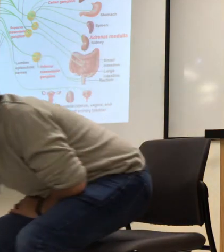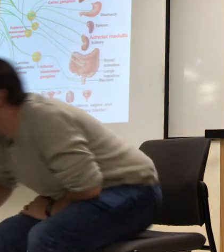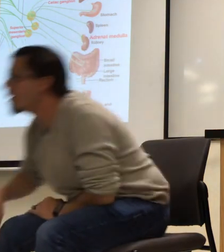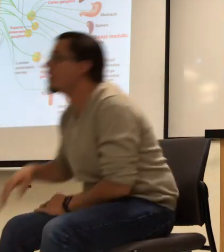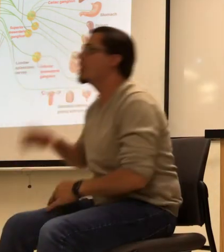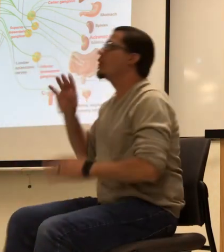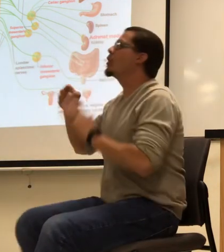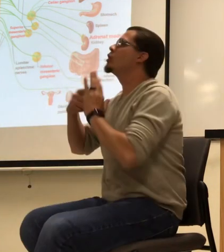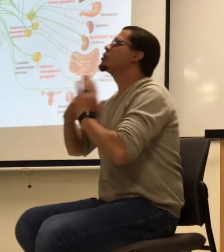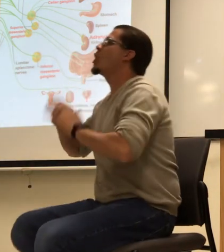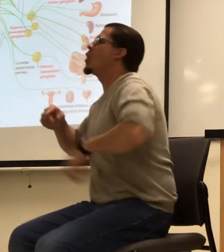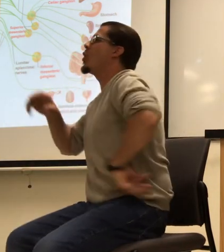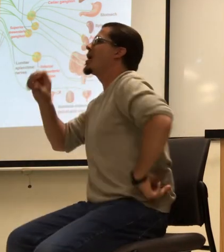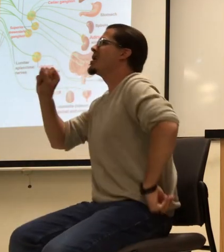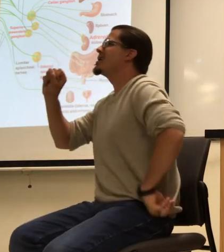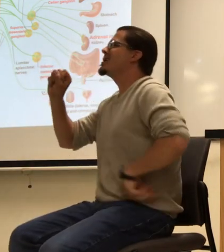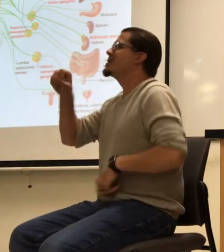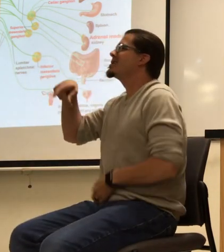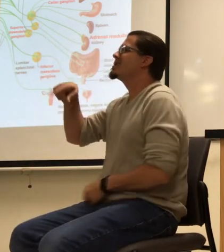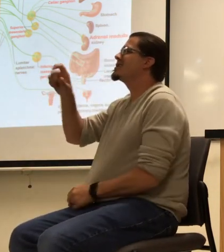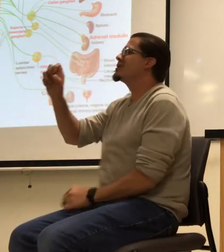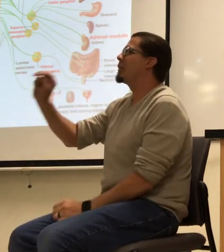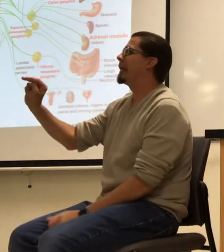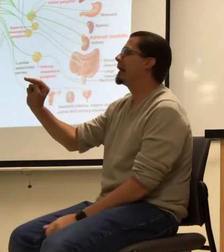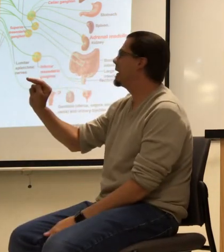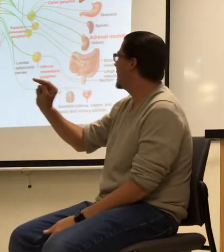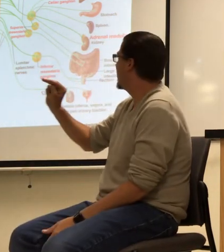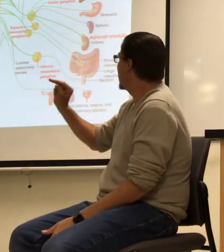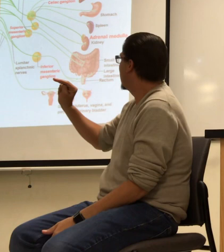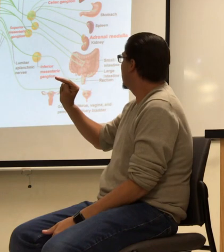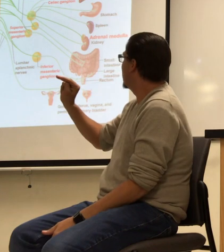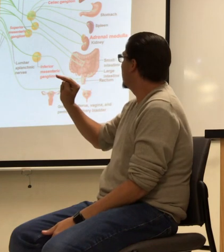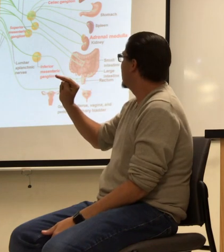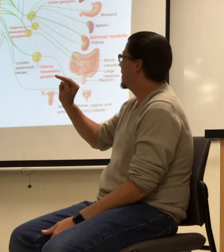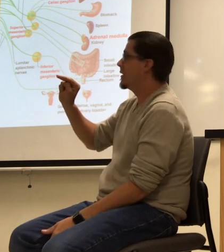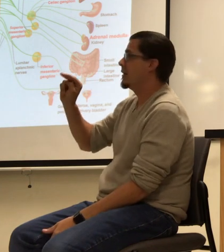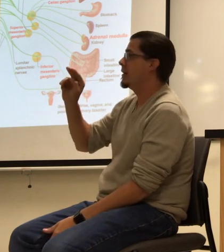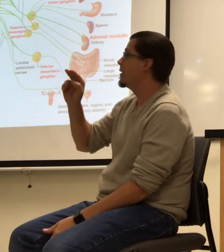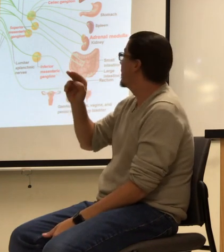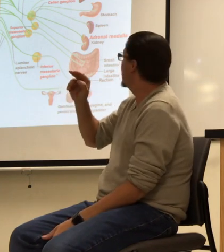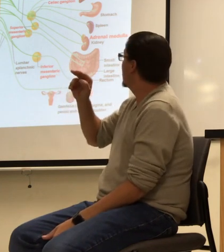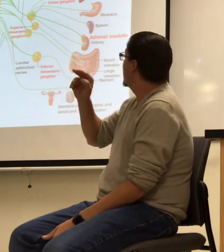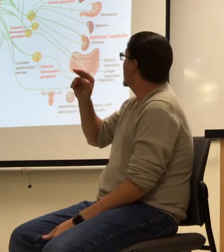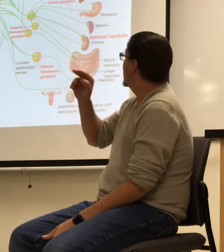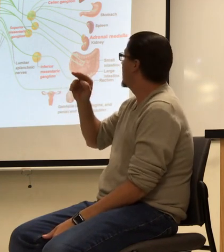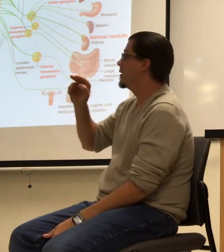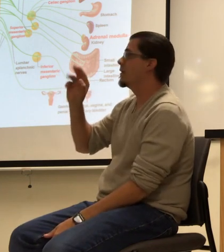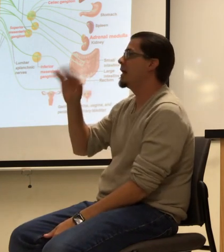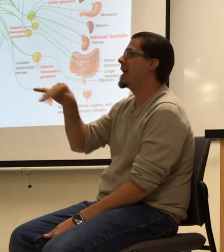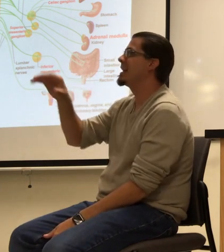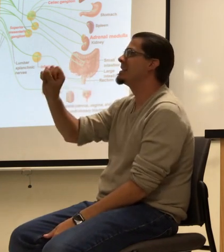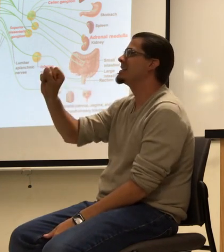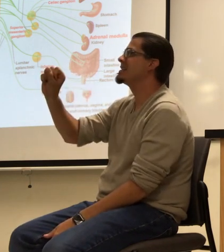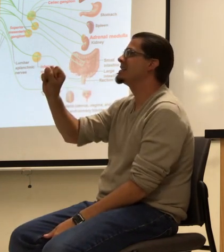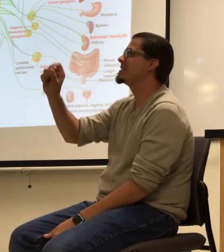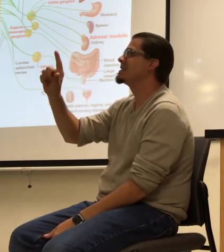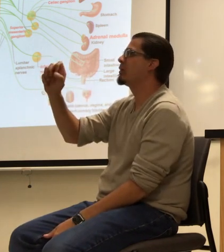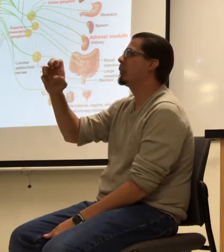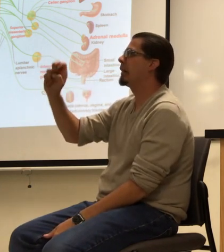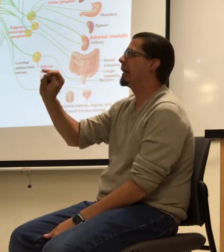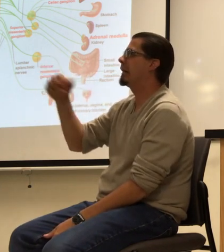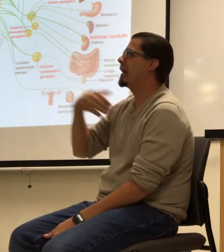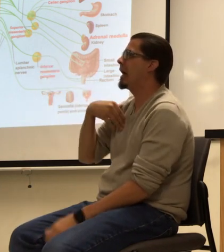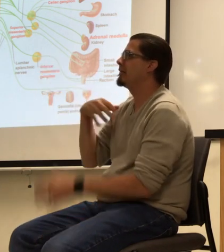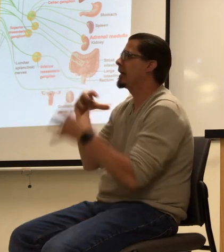They show spleen. You know, spleen has a capsule, but that's unusual. The capsule has